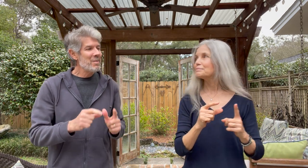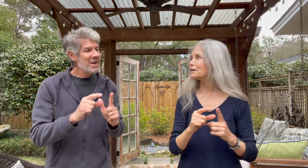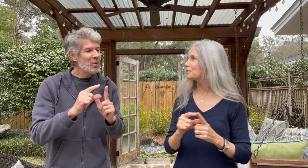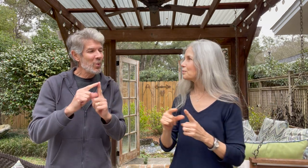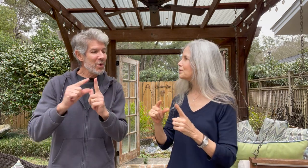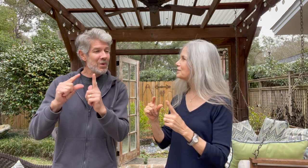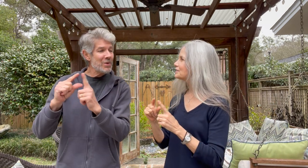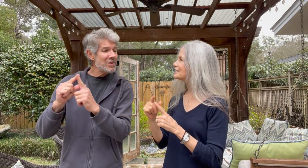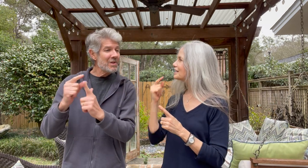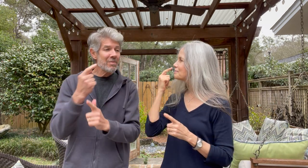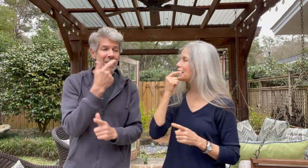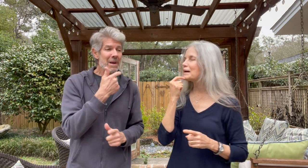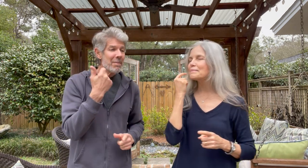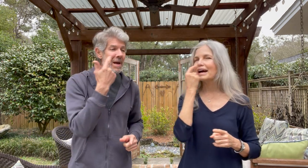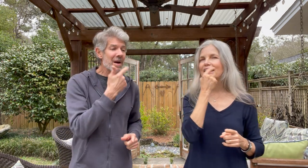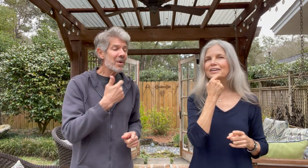May the words of my mouth